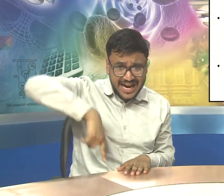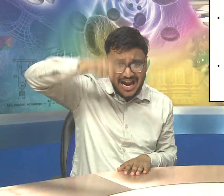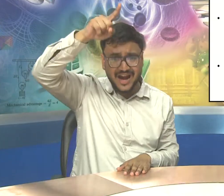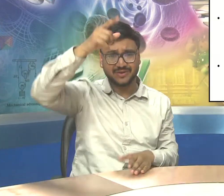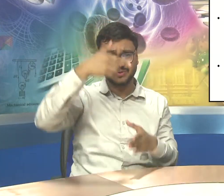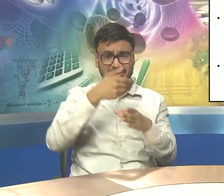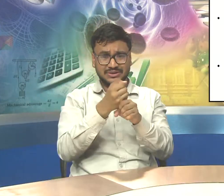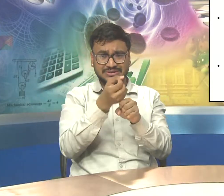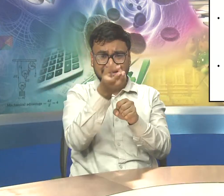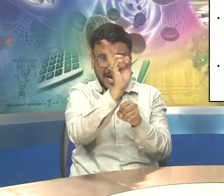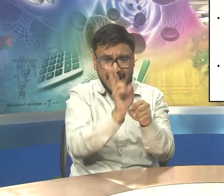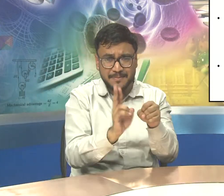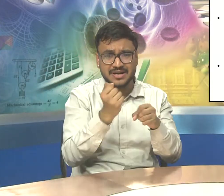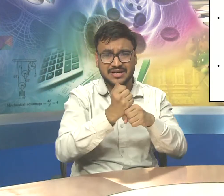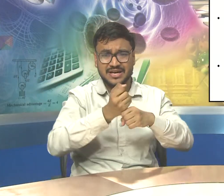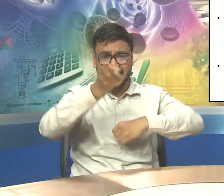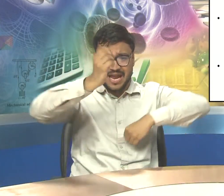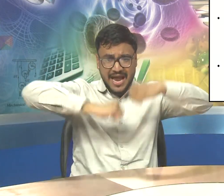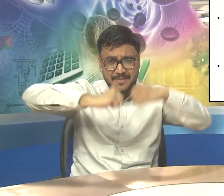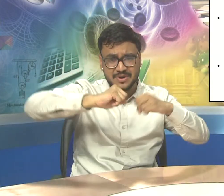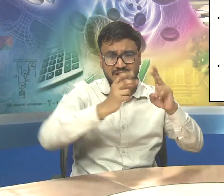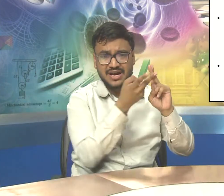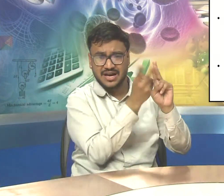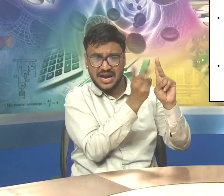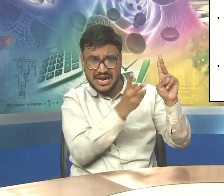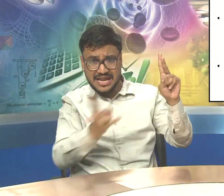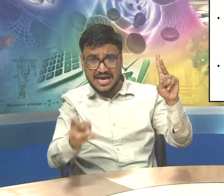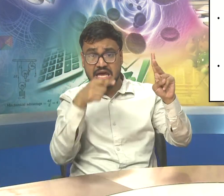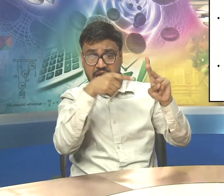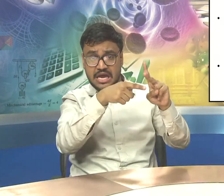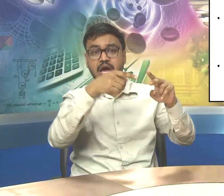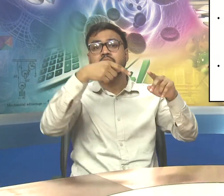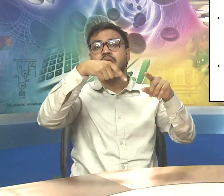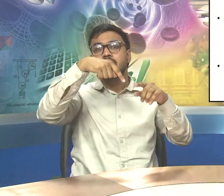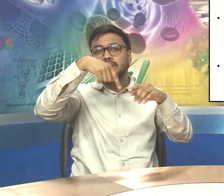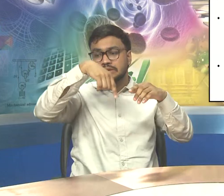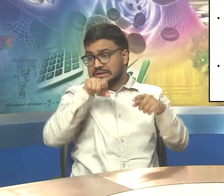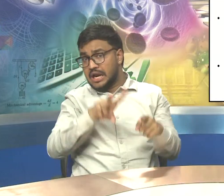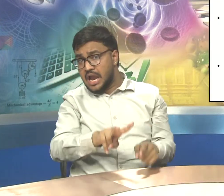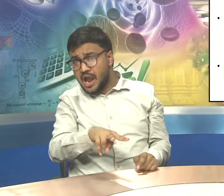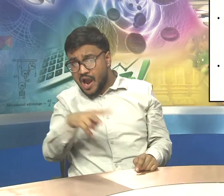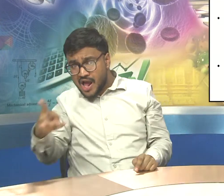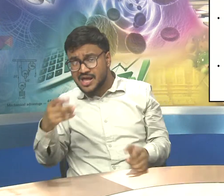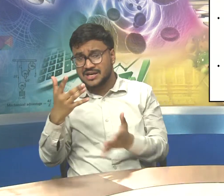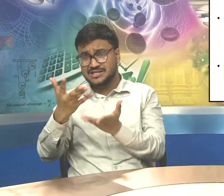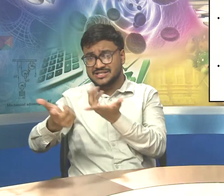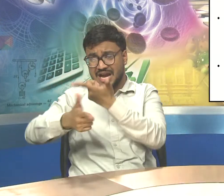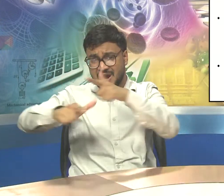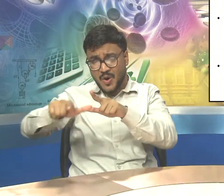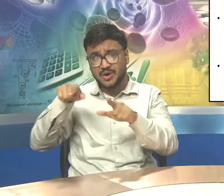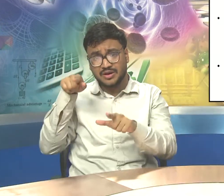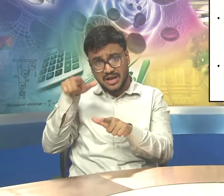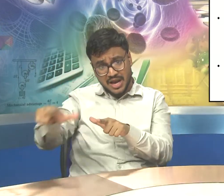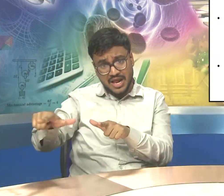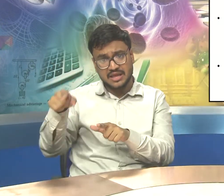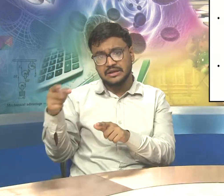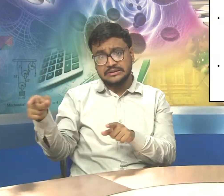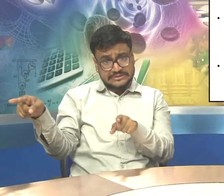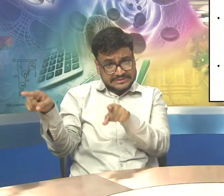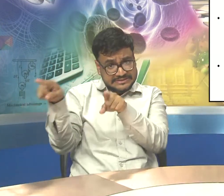Indian Sign Language fits the definition of a language because it